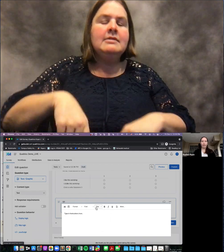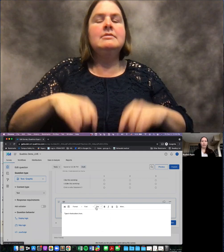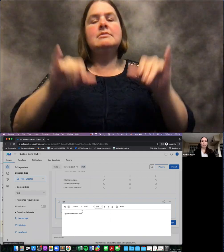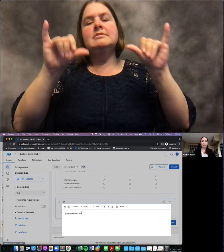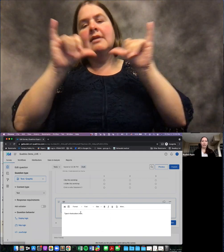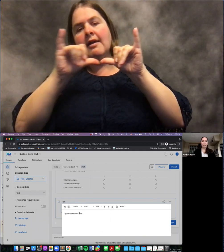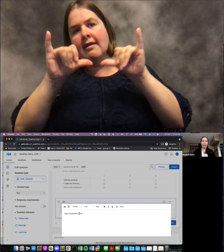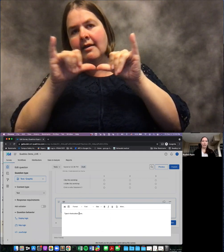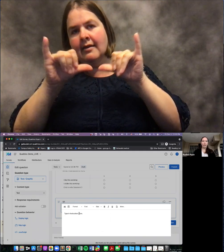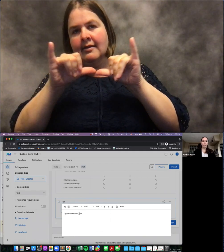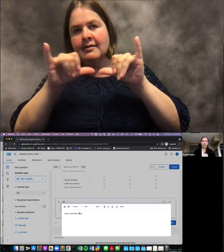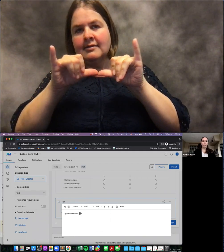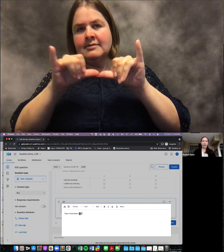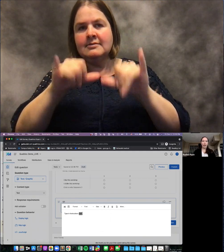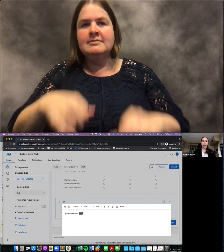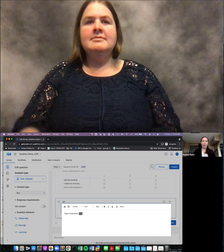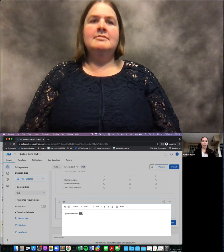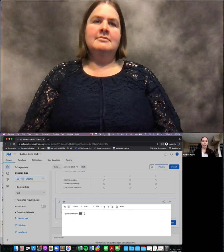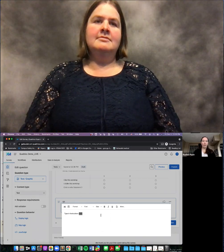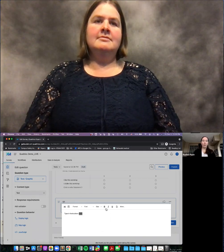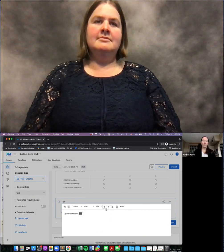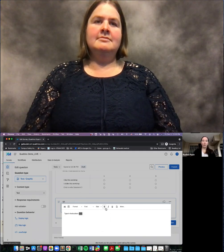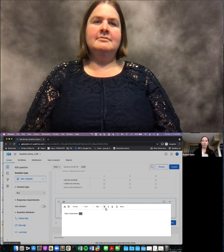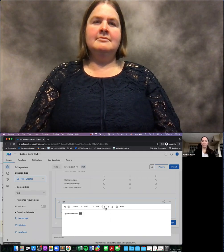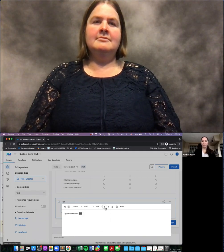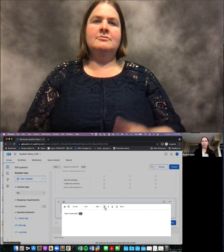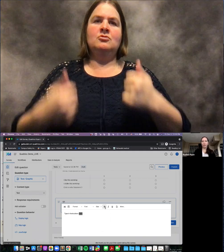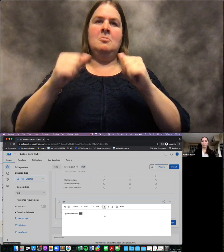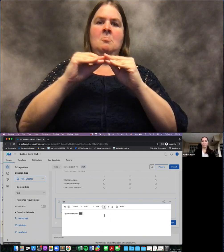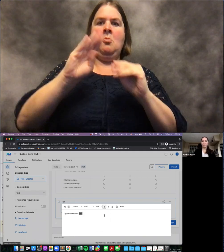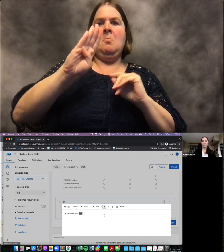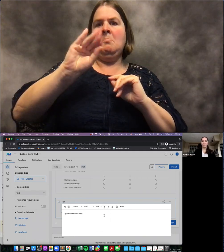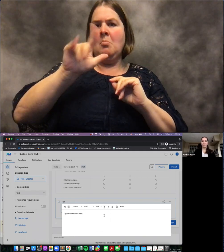size. I can make things bold.